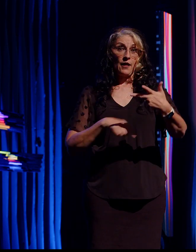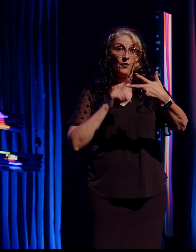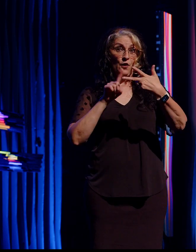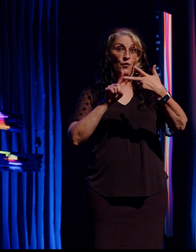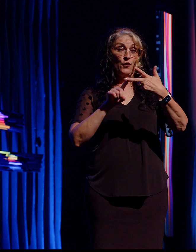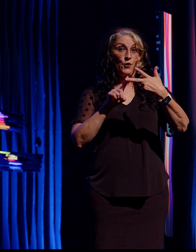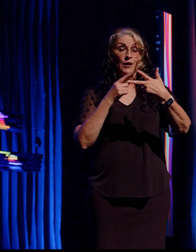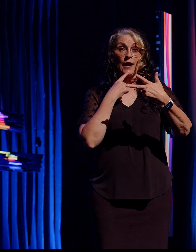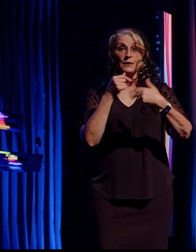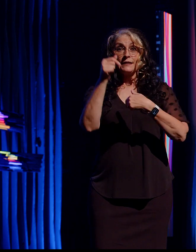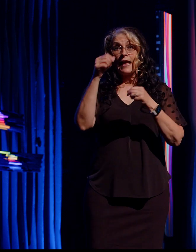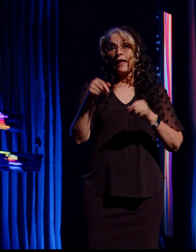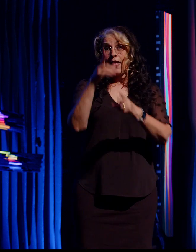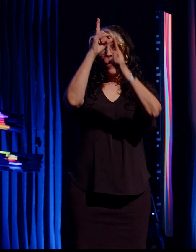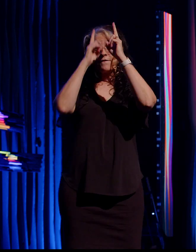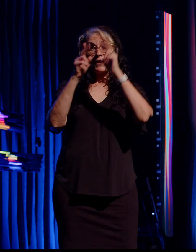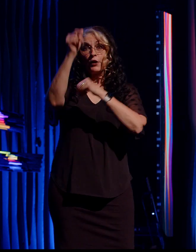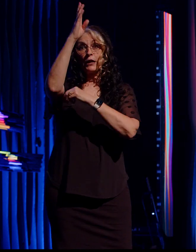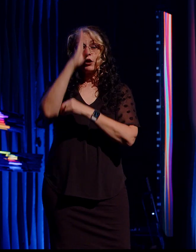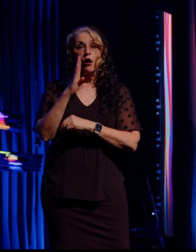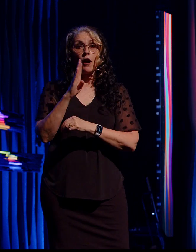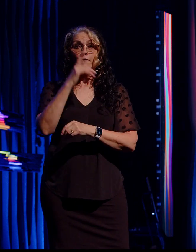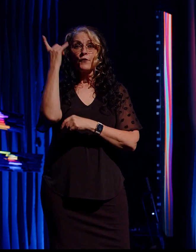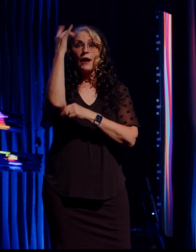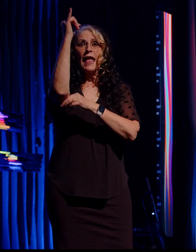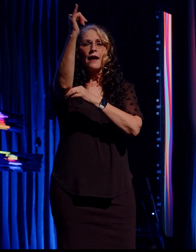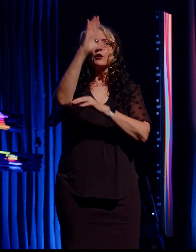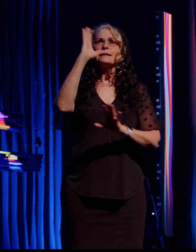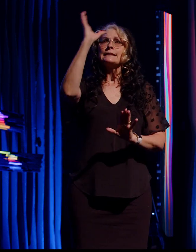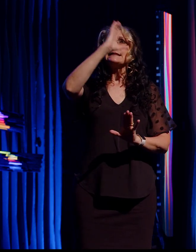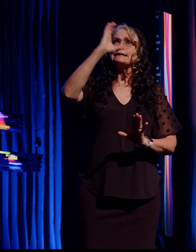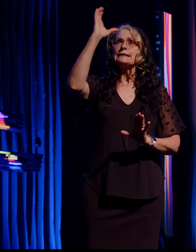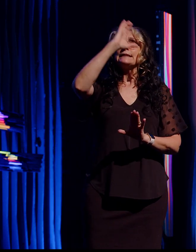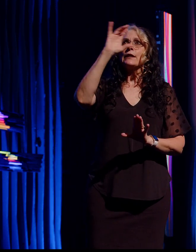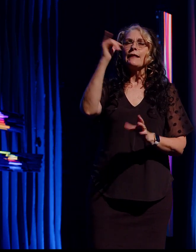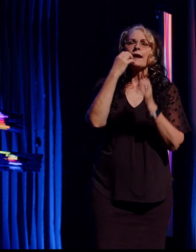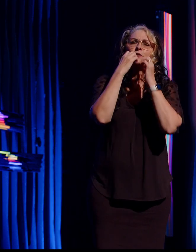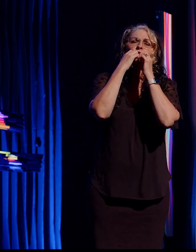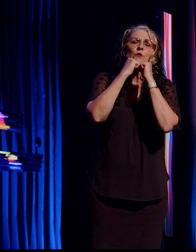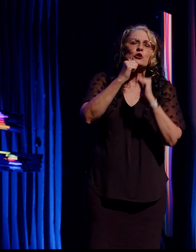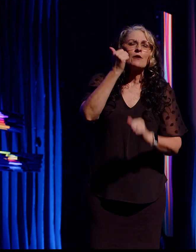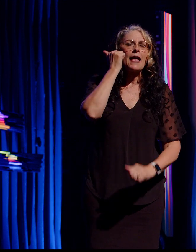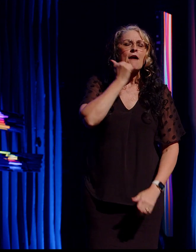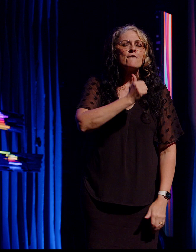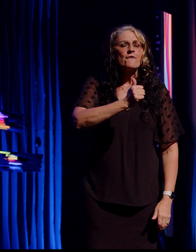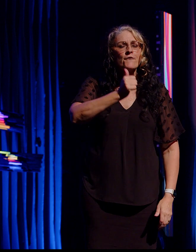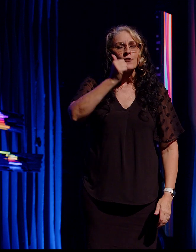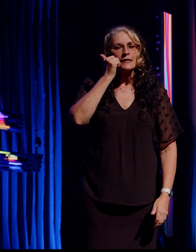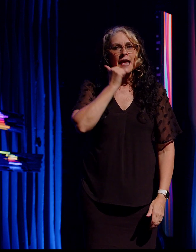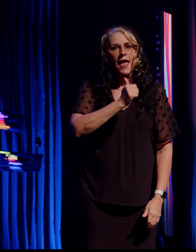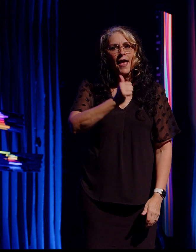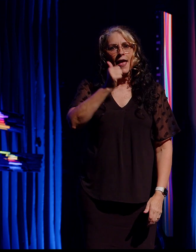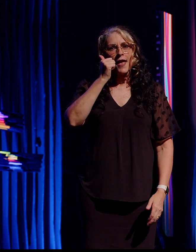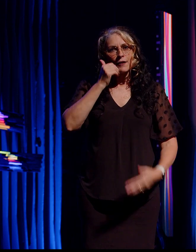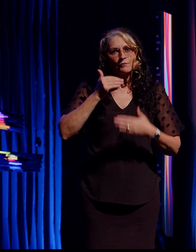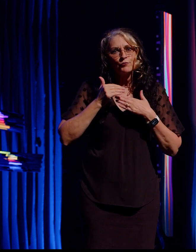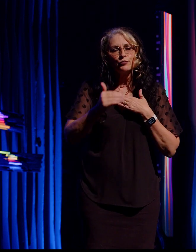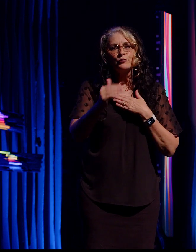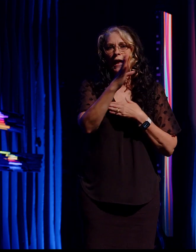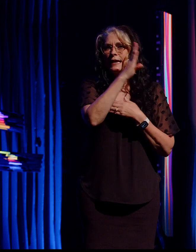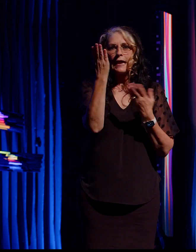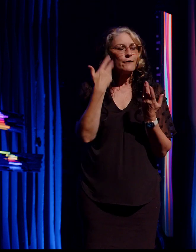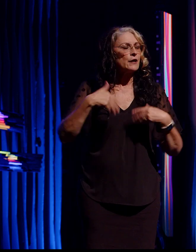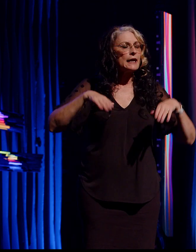I would say fearing God is, fearing God forever means seeking him like treasure every day of your life and never giving